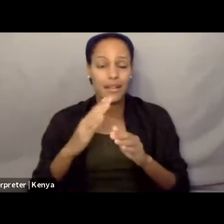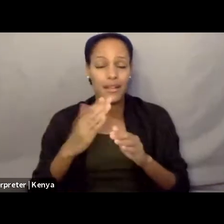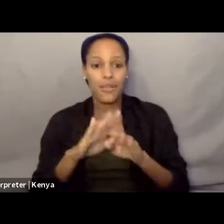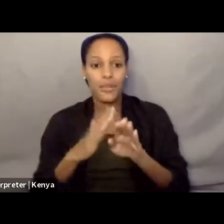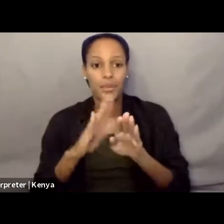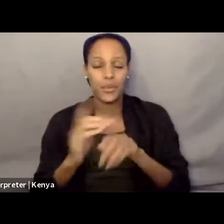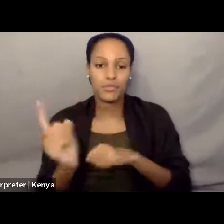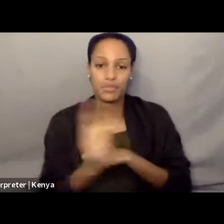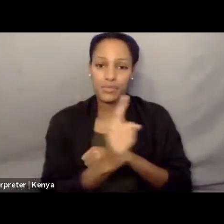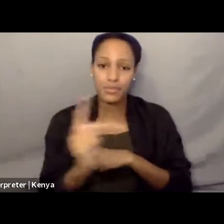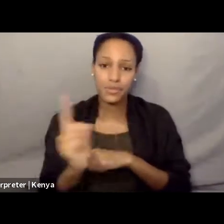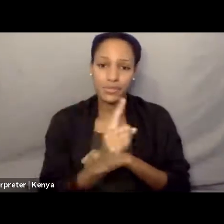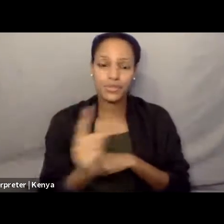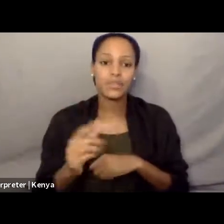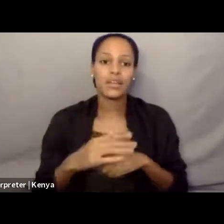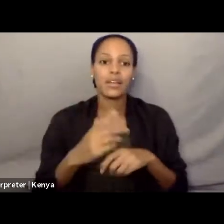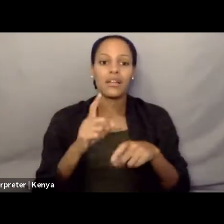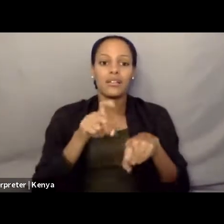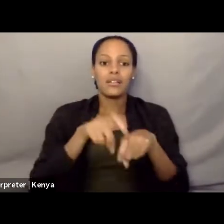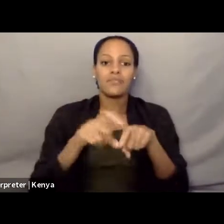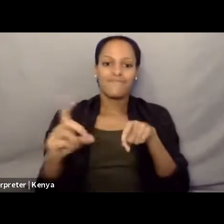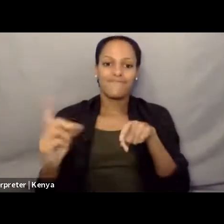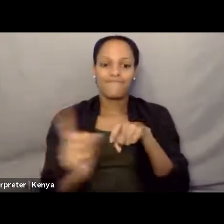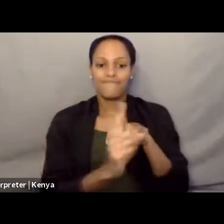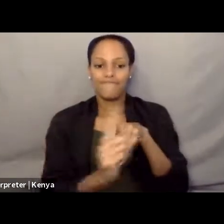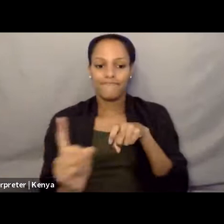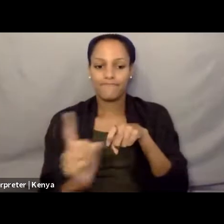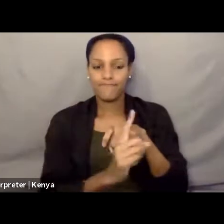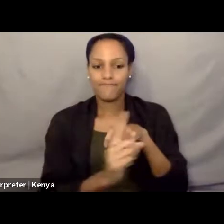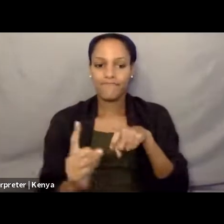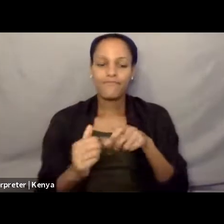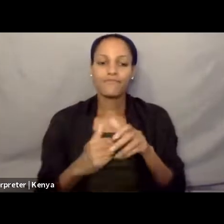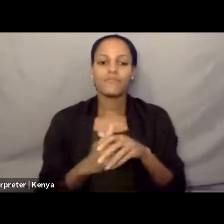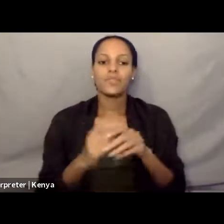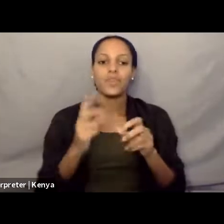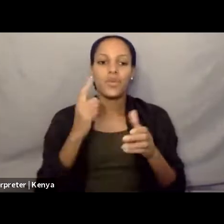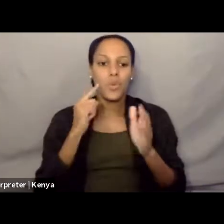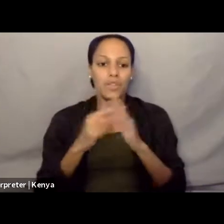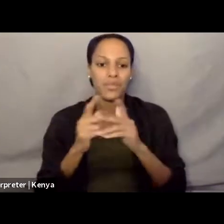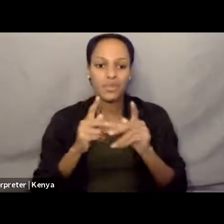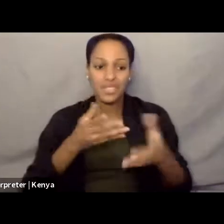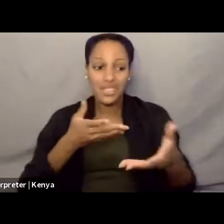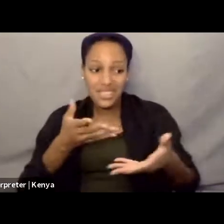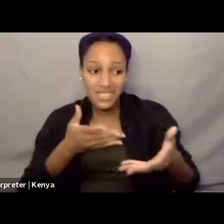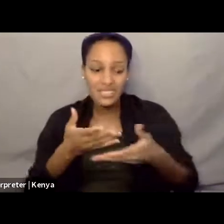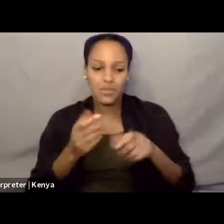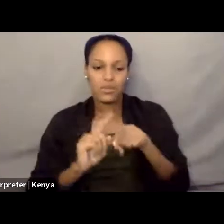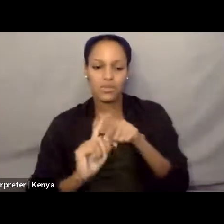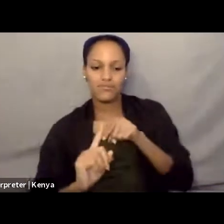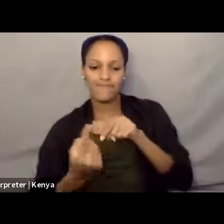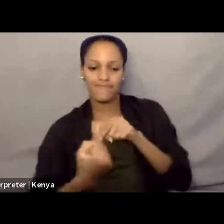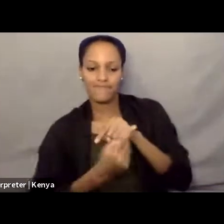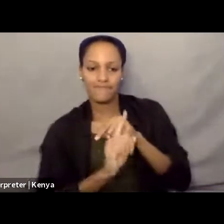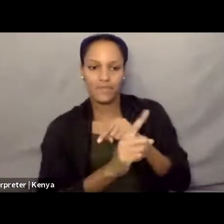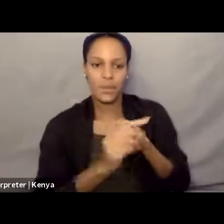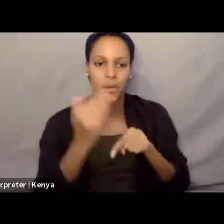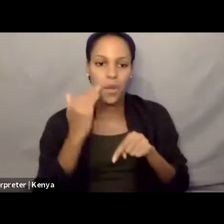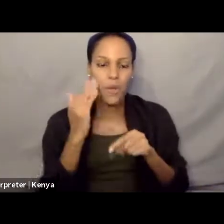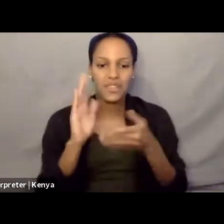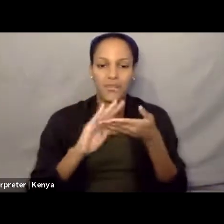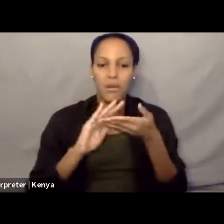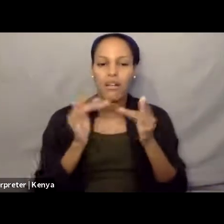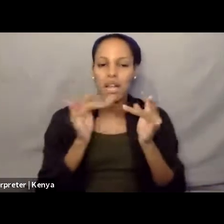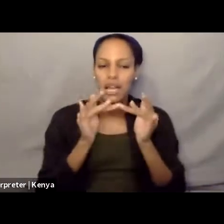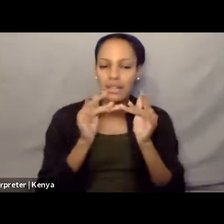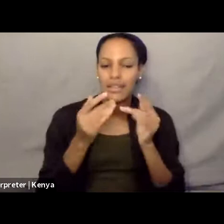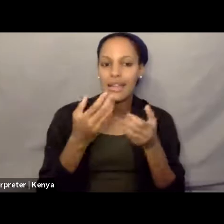from the page. The proximity, the negotiation, the closeness also means many contacts again